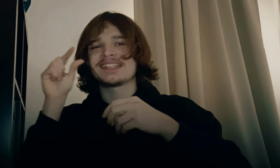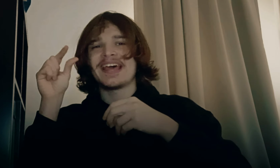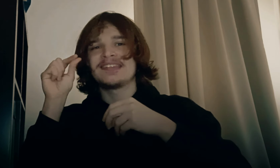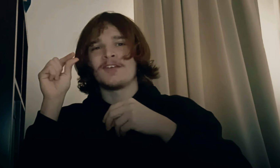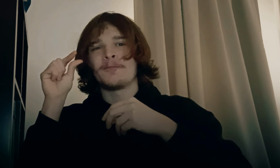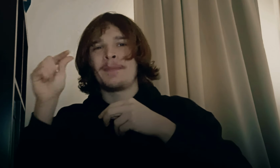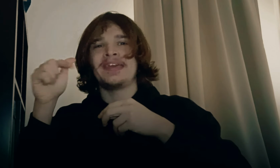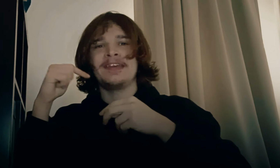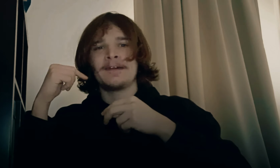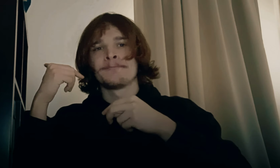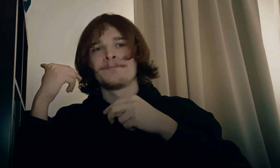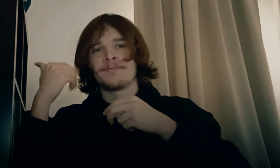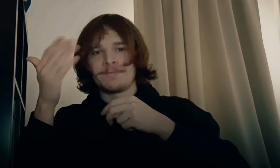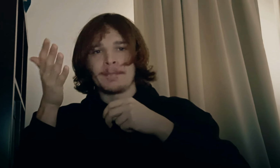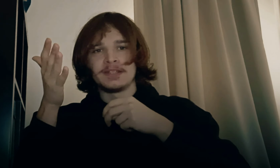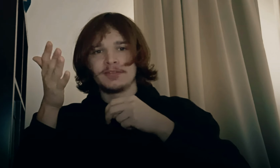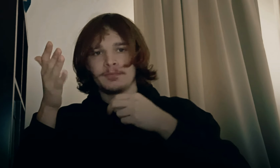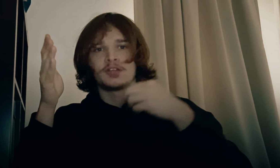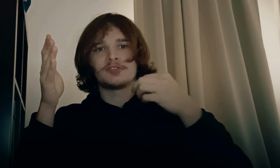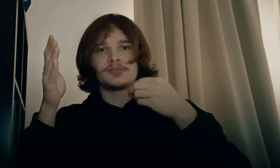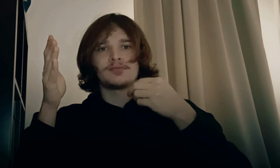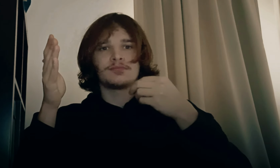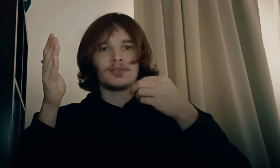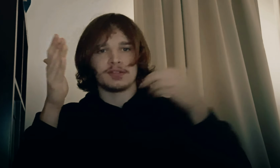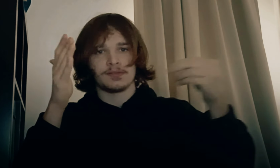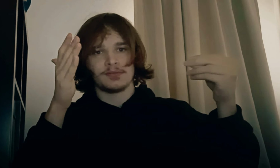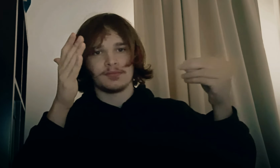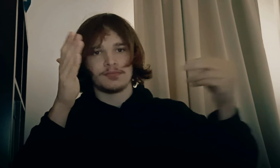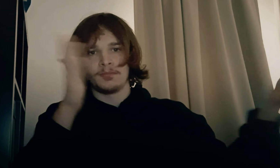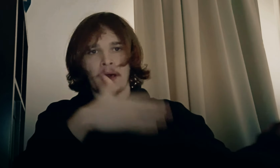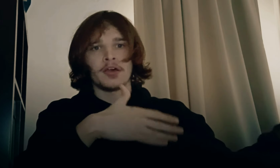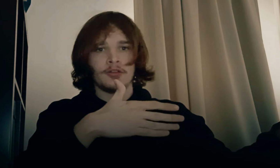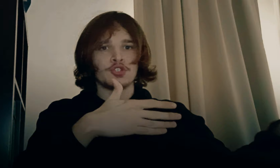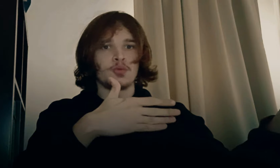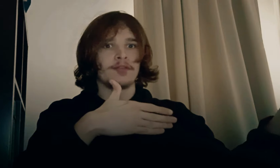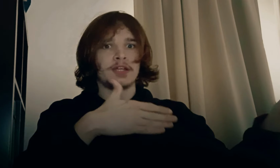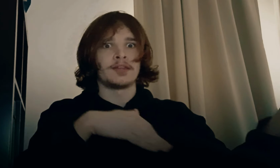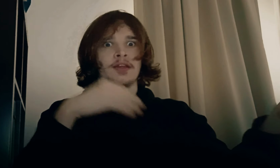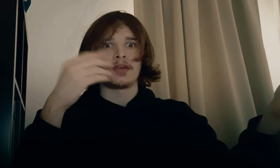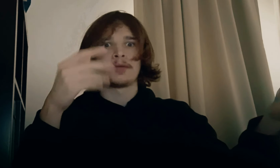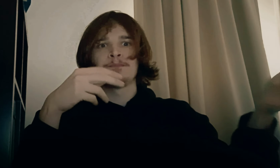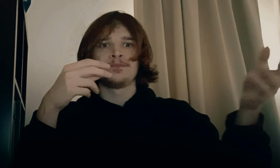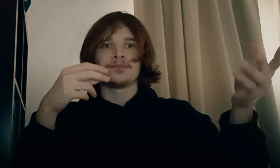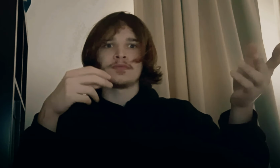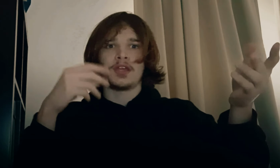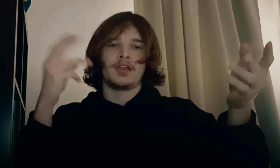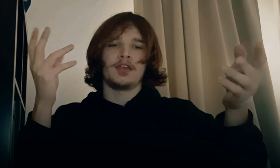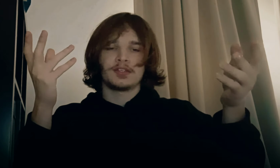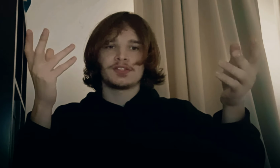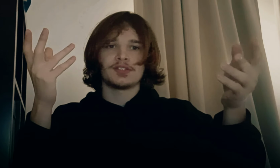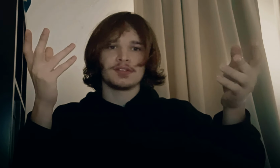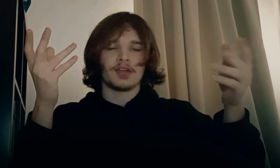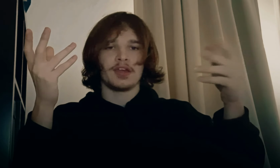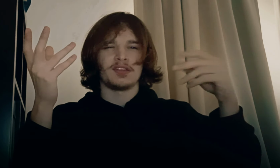2% of being feminine, because as in biology you have that like X and